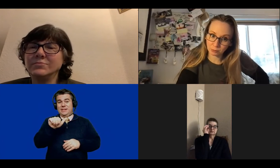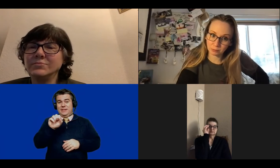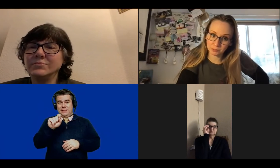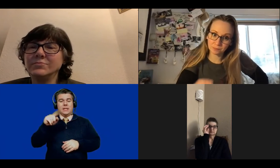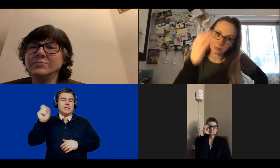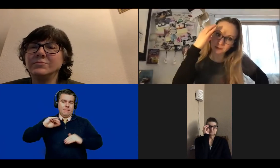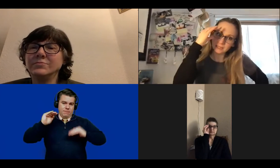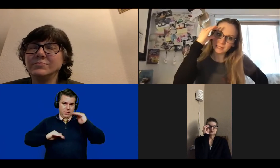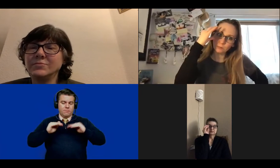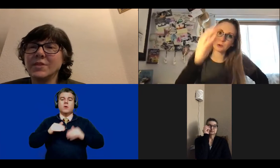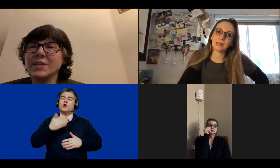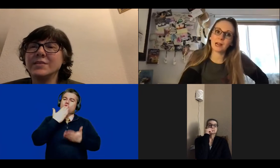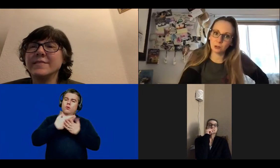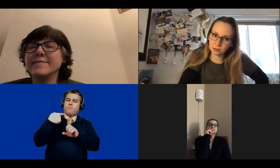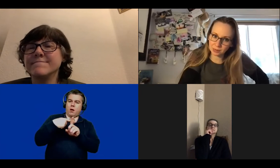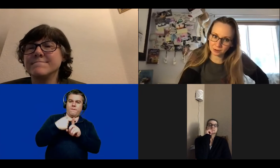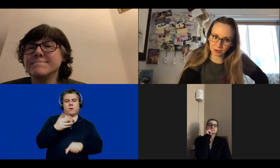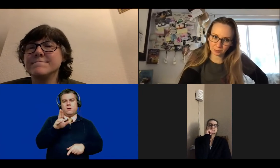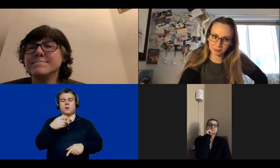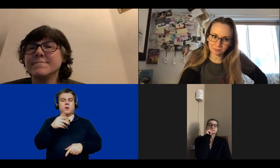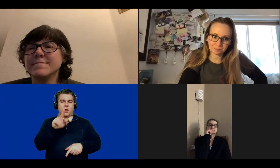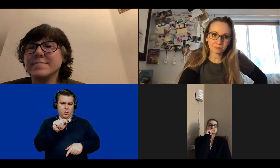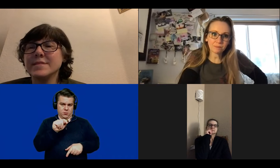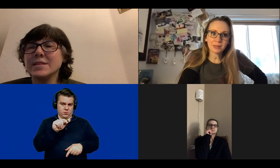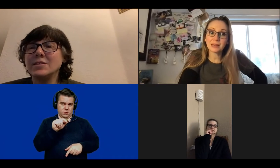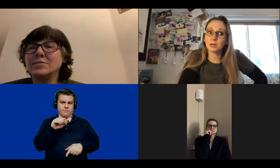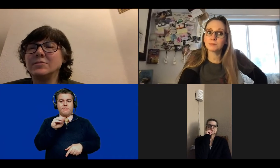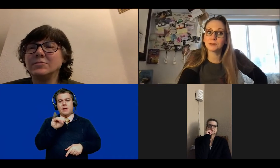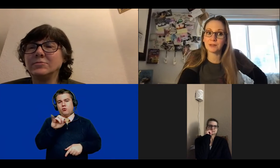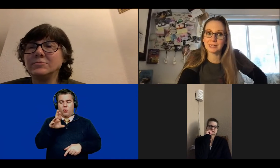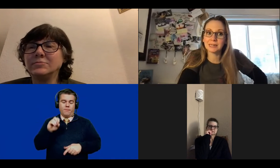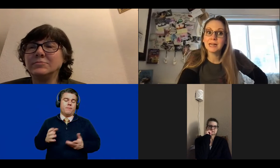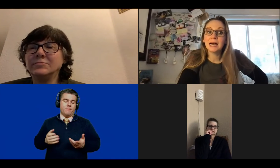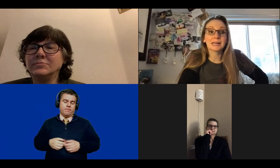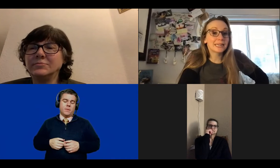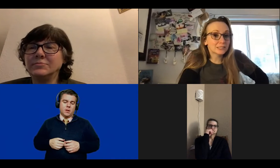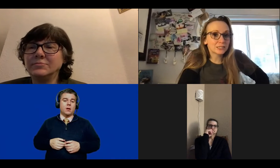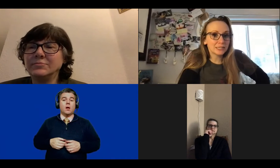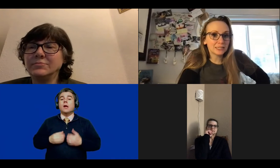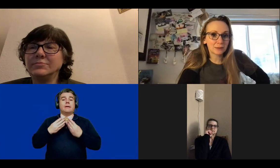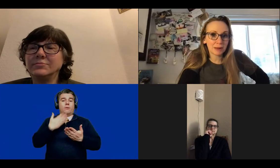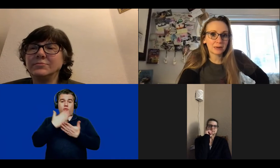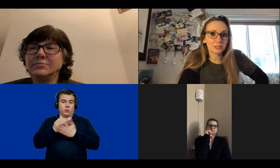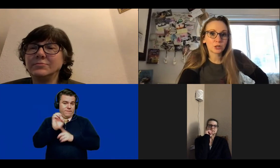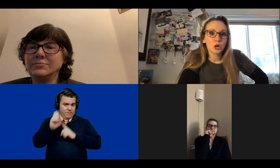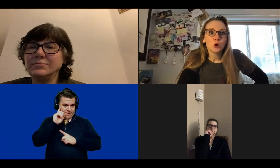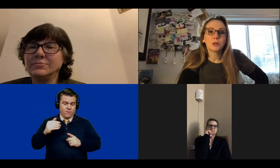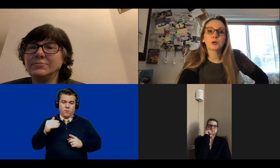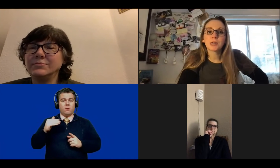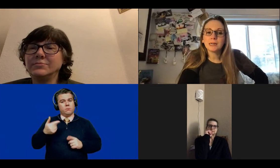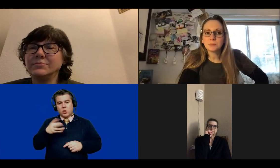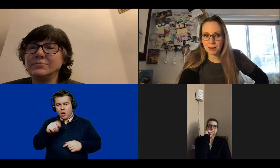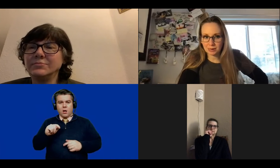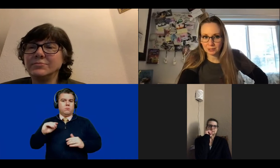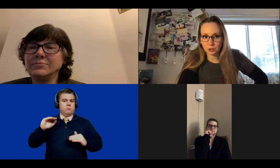gut microbes. These help create a healthy gut environment that helps defend against yeast imbalance. When